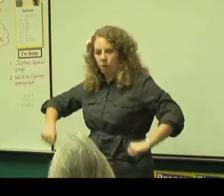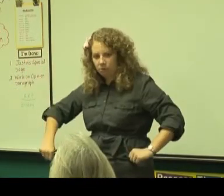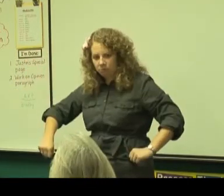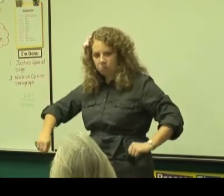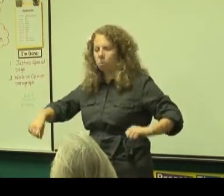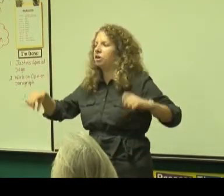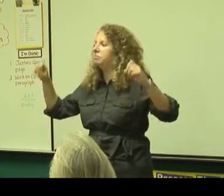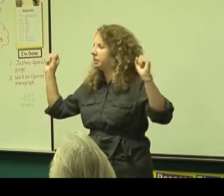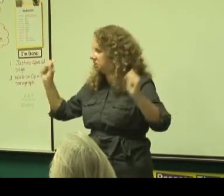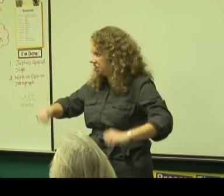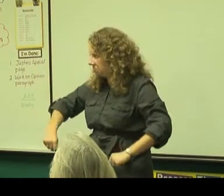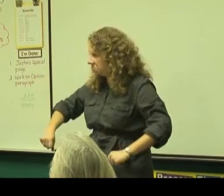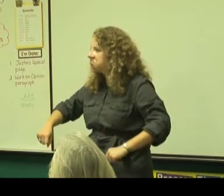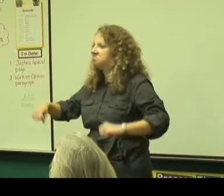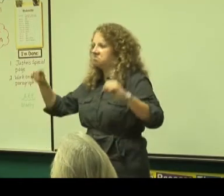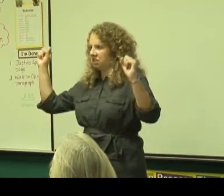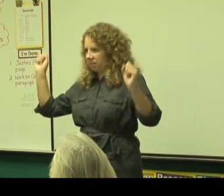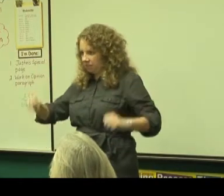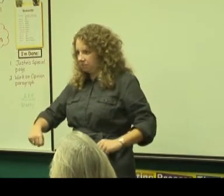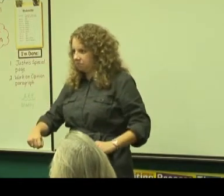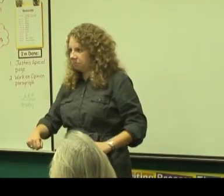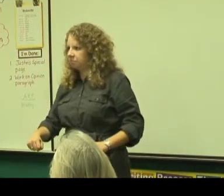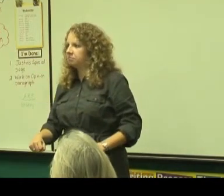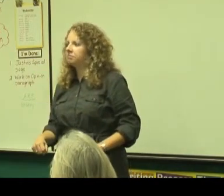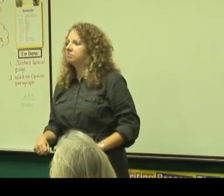able, or ability. Okay. Can. So it's he